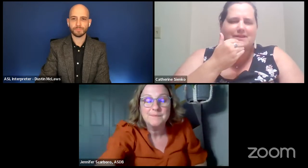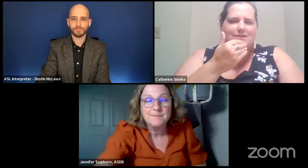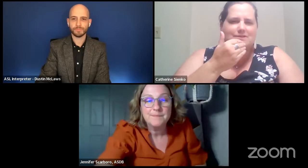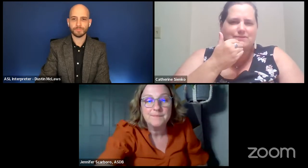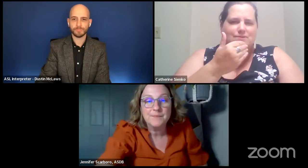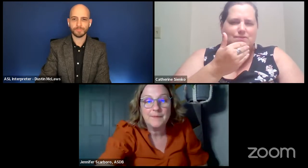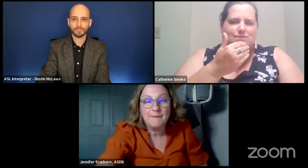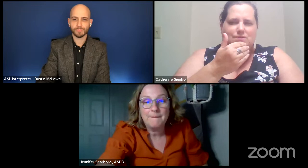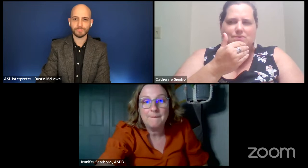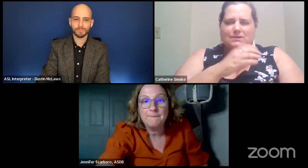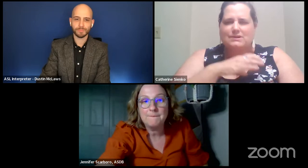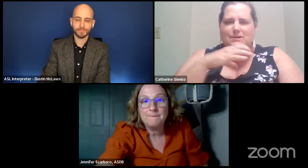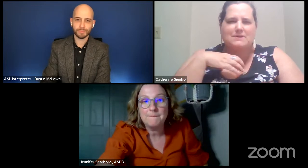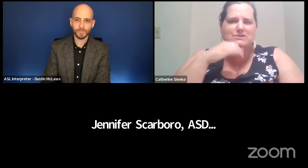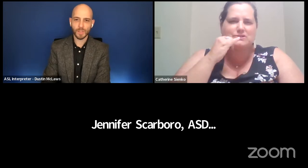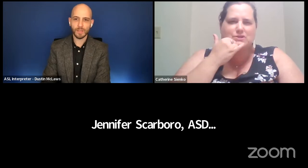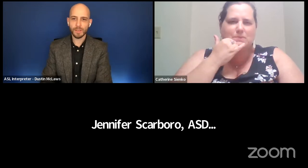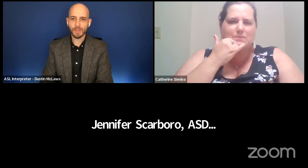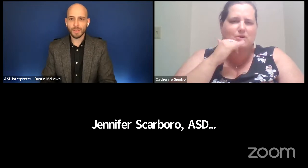Thank you.